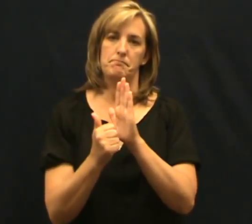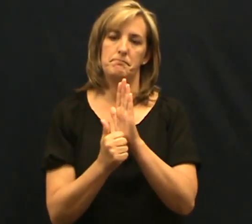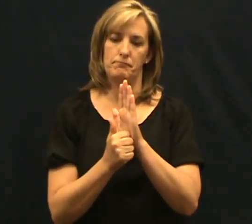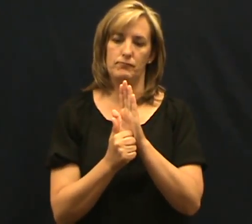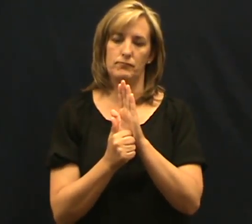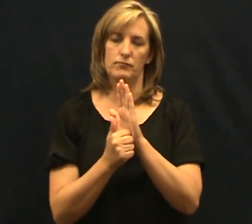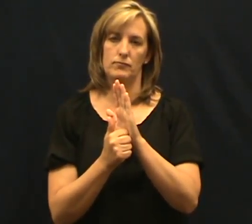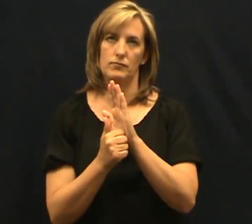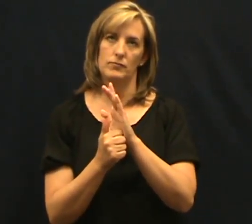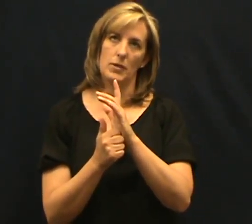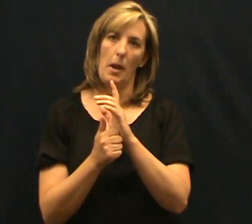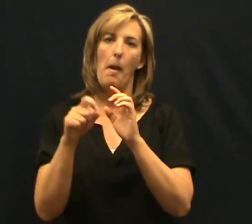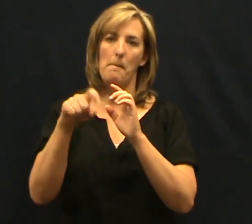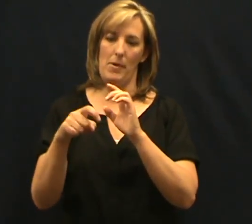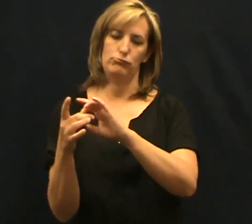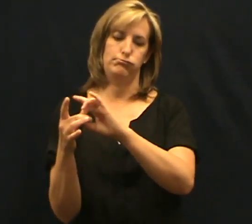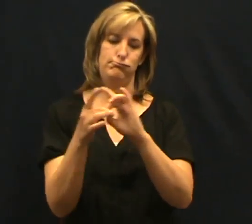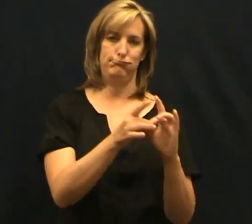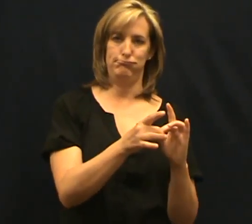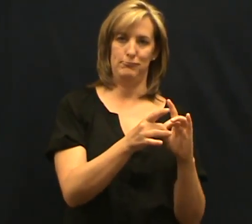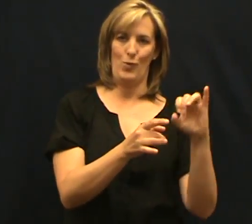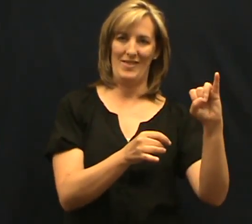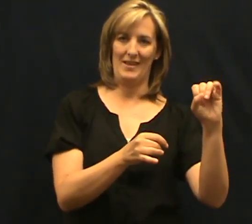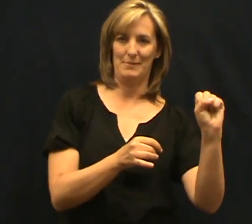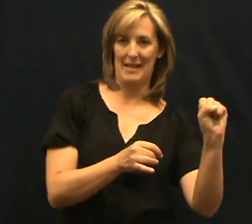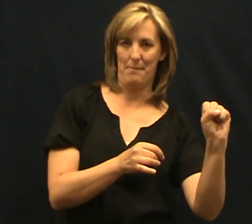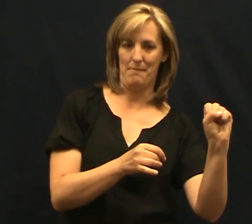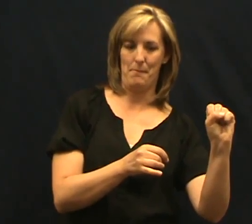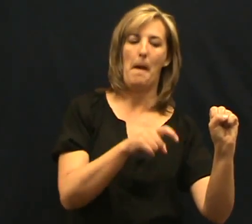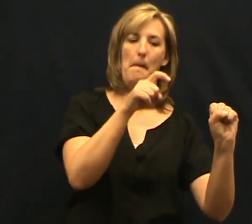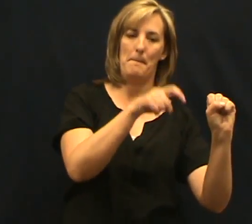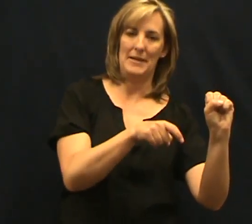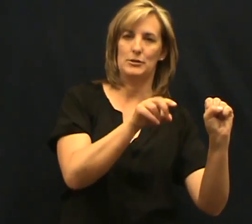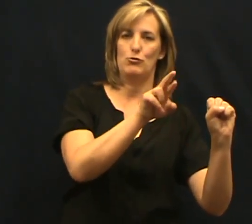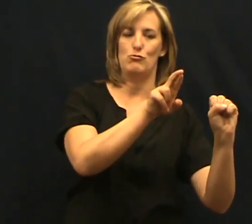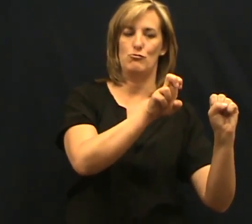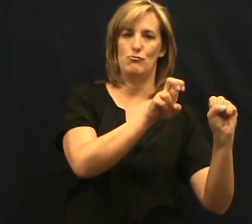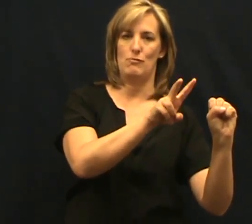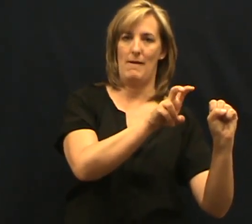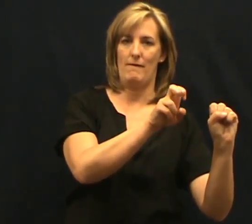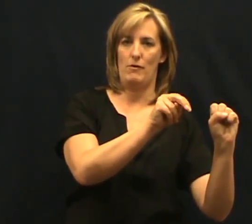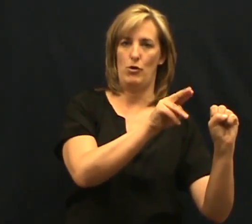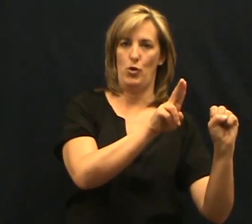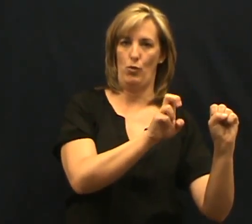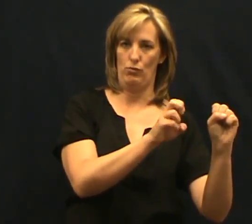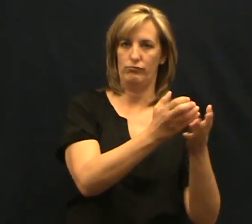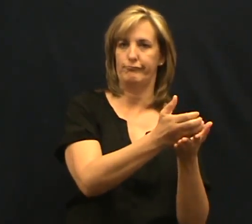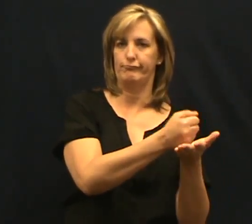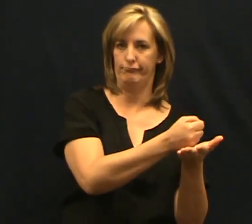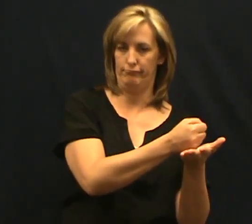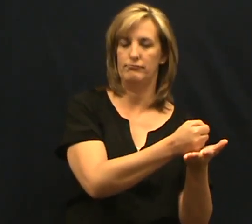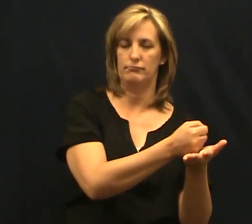related income statement account has to be a revenue account. And this bottom box, the blue bottom